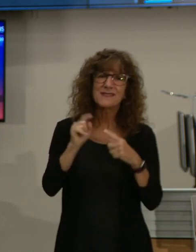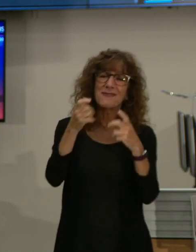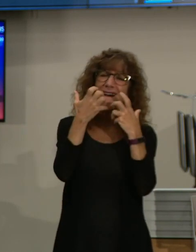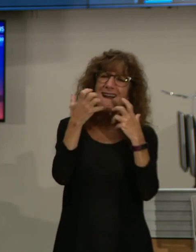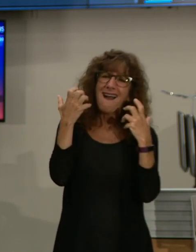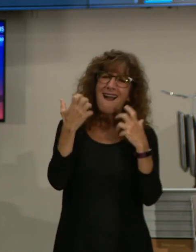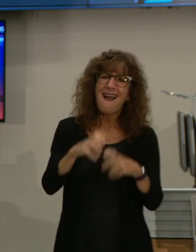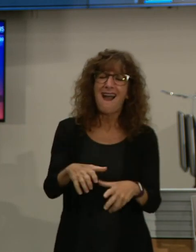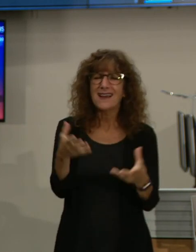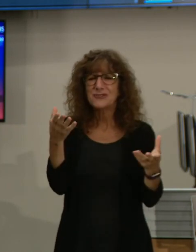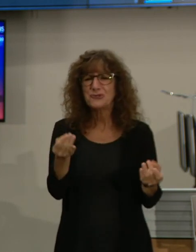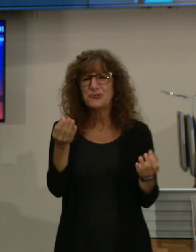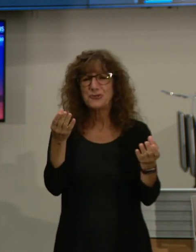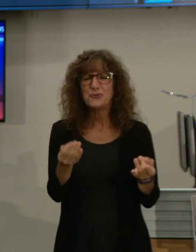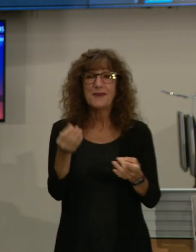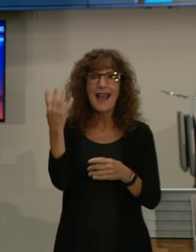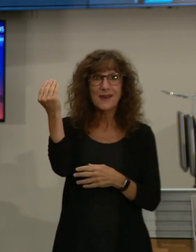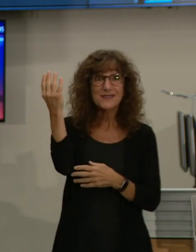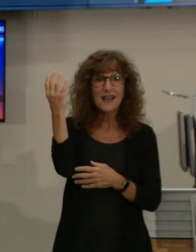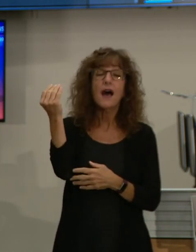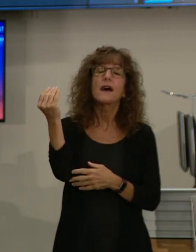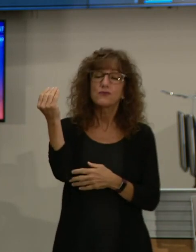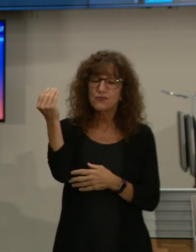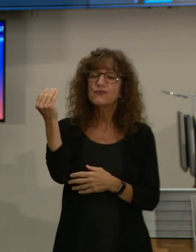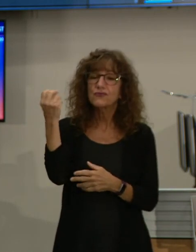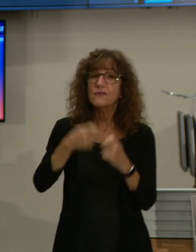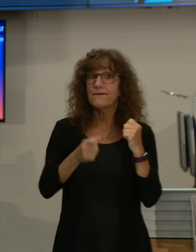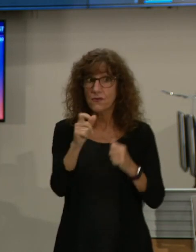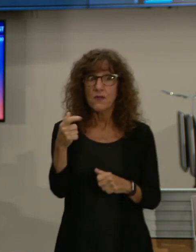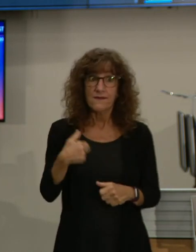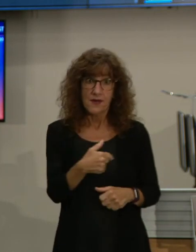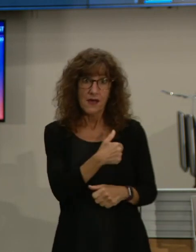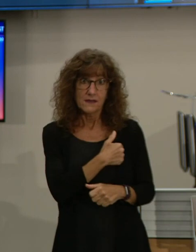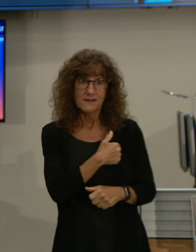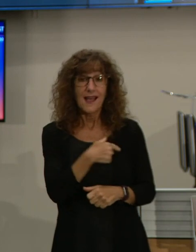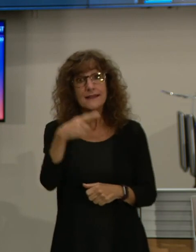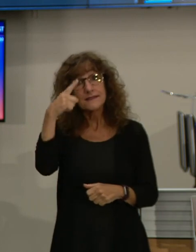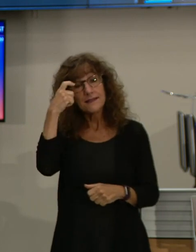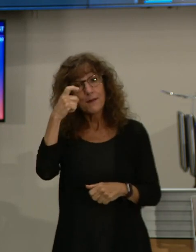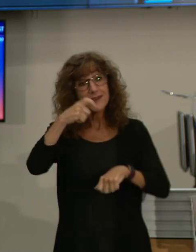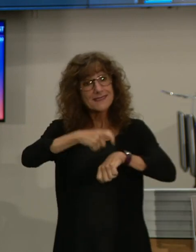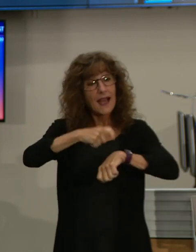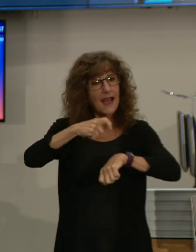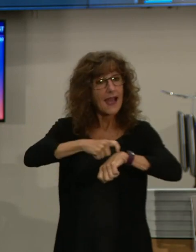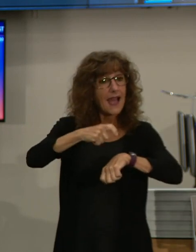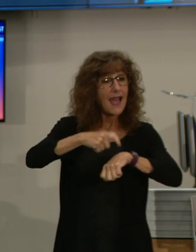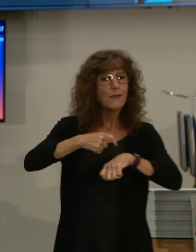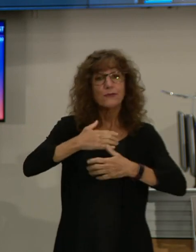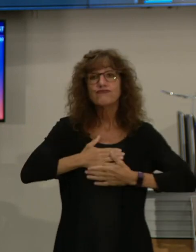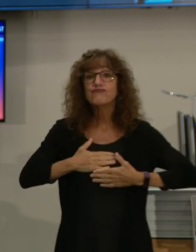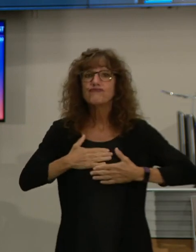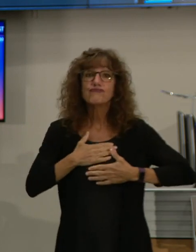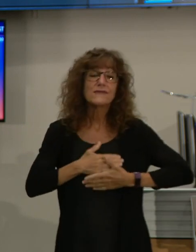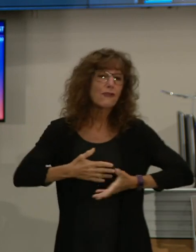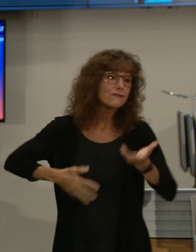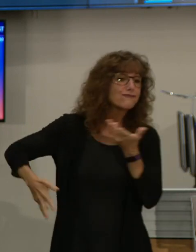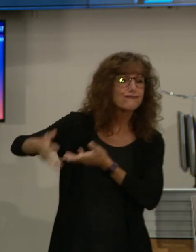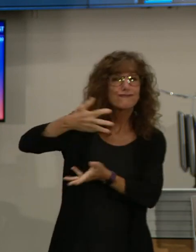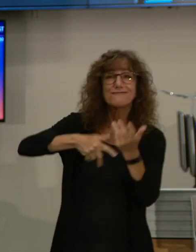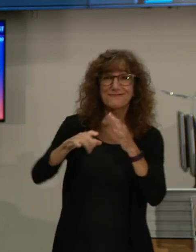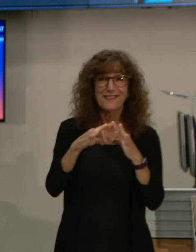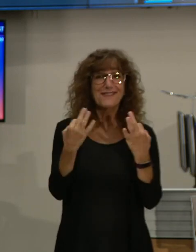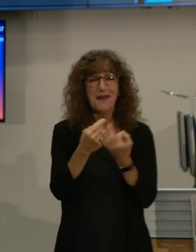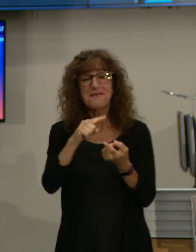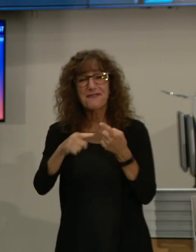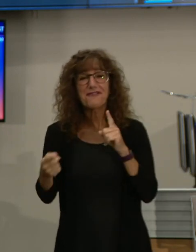hot and humid outside. It really is difficult for all of us. And summer is also a time where we enjoy socializing with family